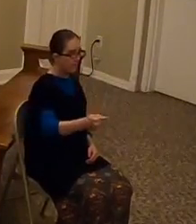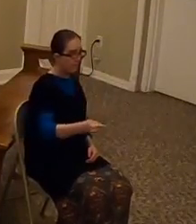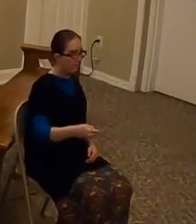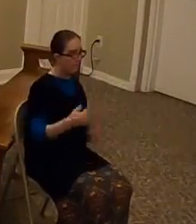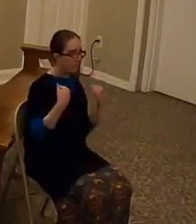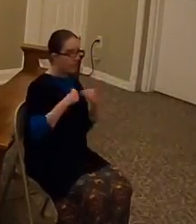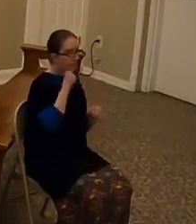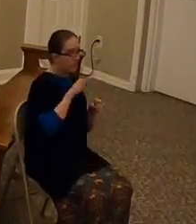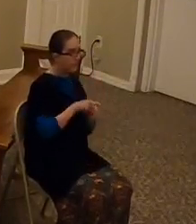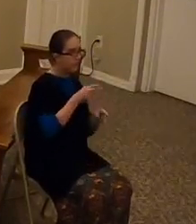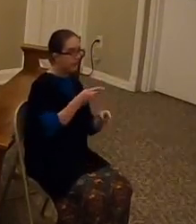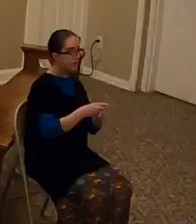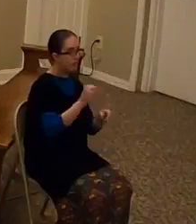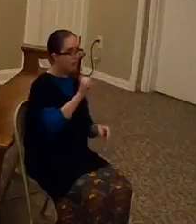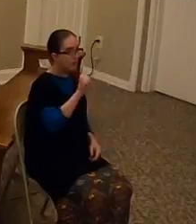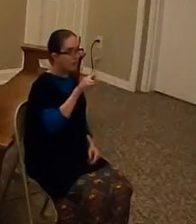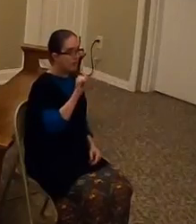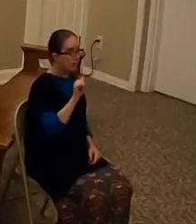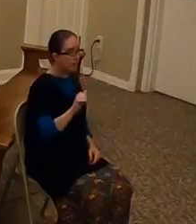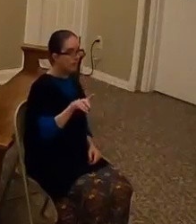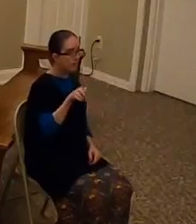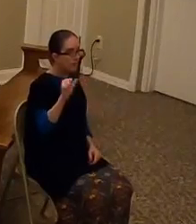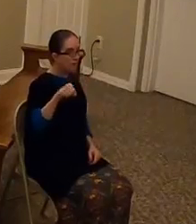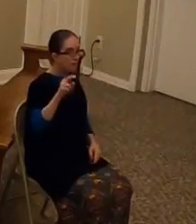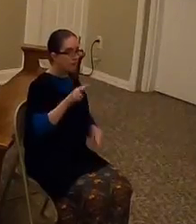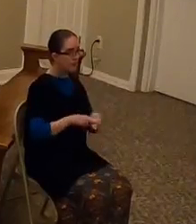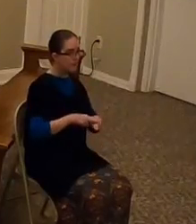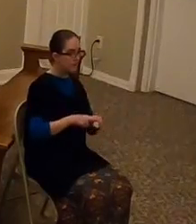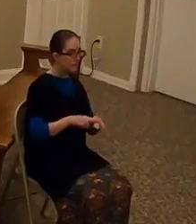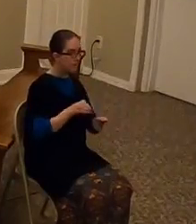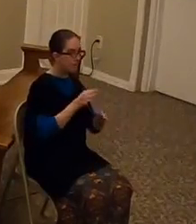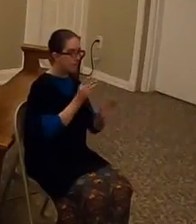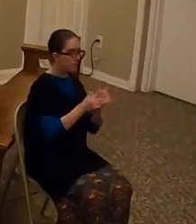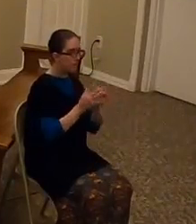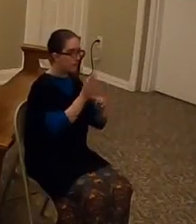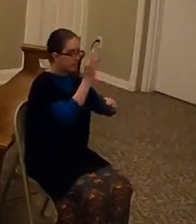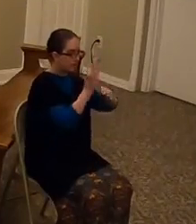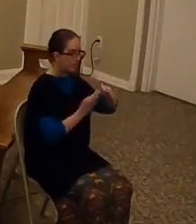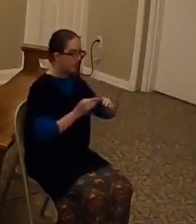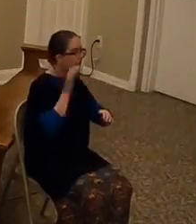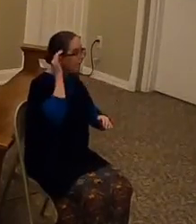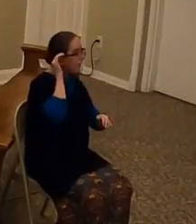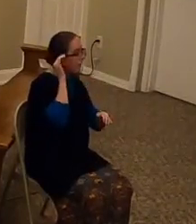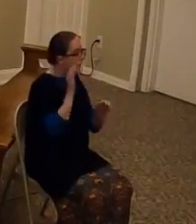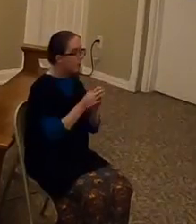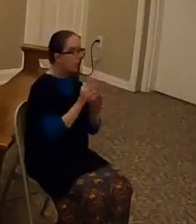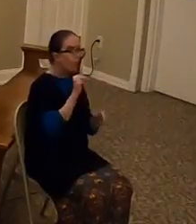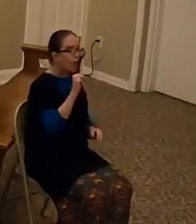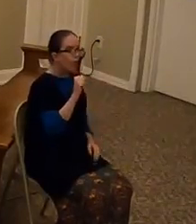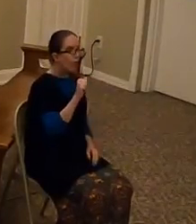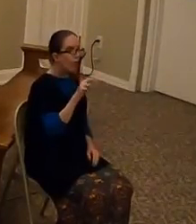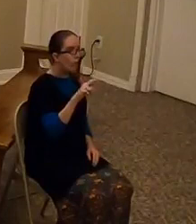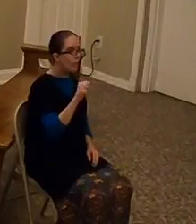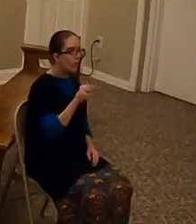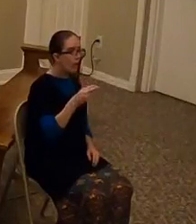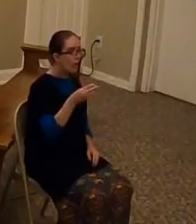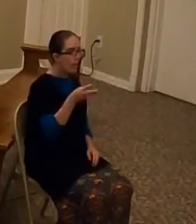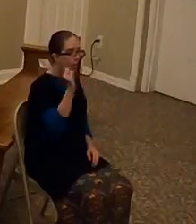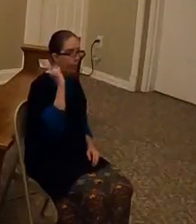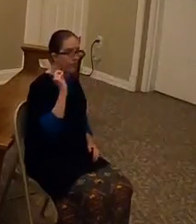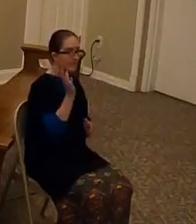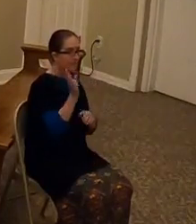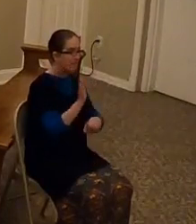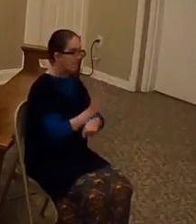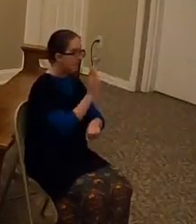she had a sister called Mary, which also sat at Jesus' feet and heard his word. But Martha was cumbered about much